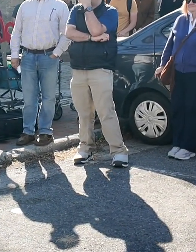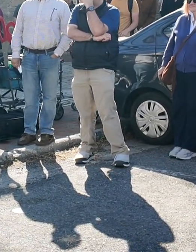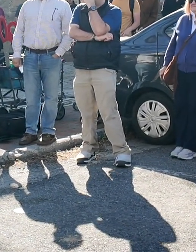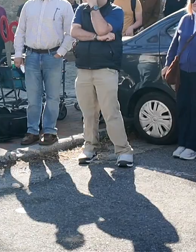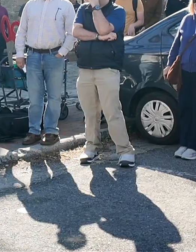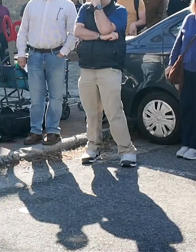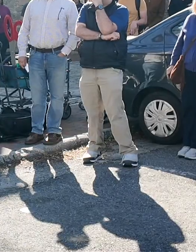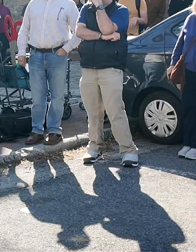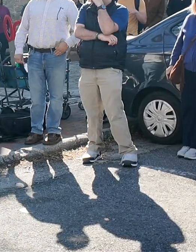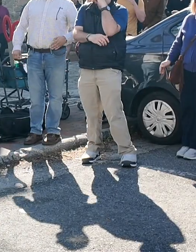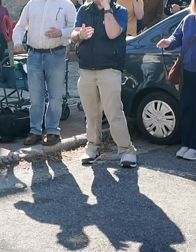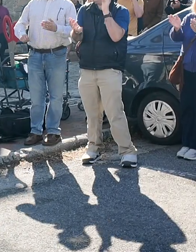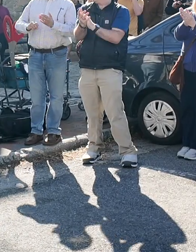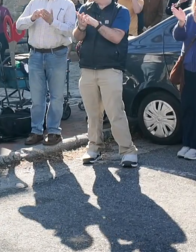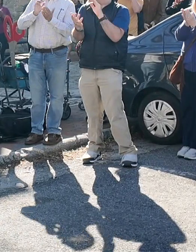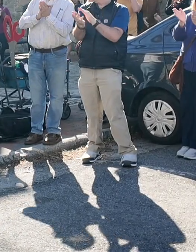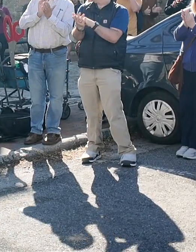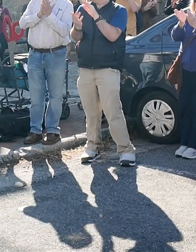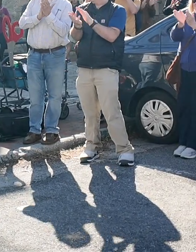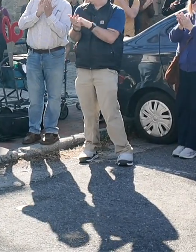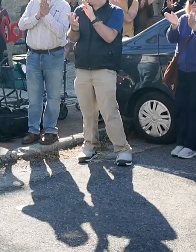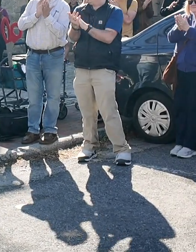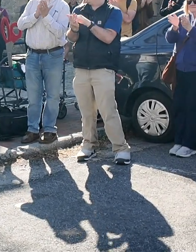clock, thank you.